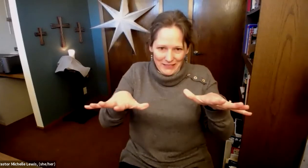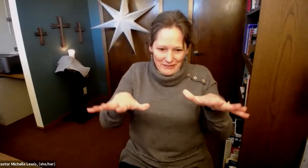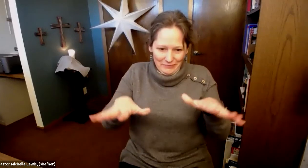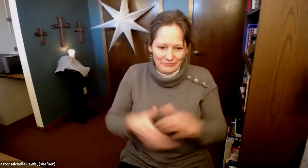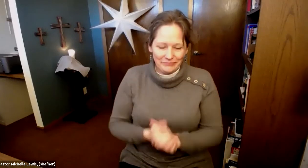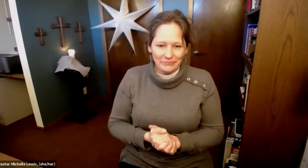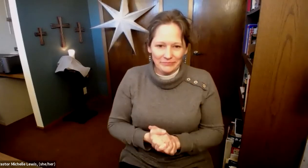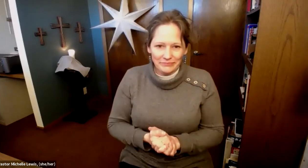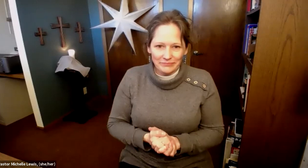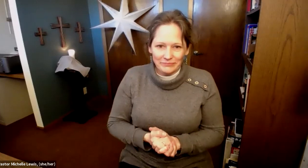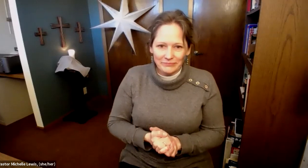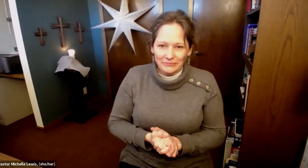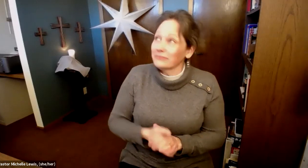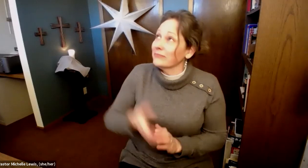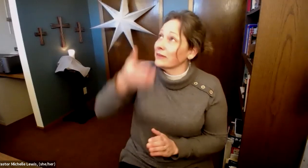receive this blessing.